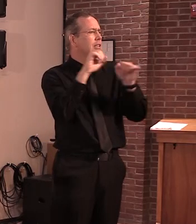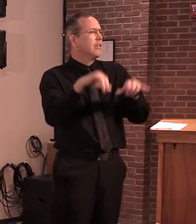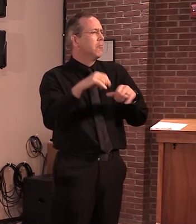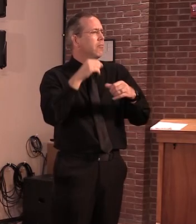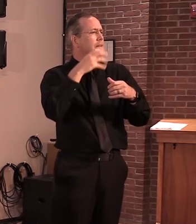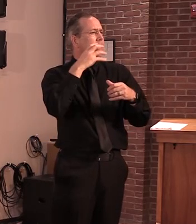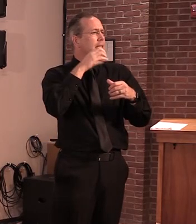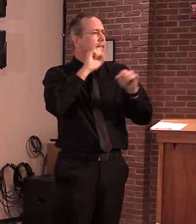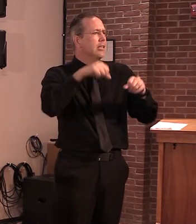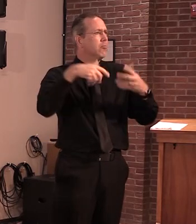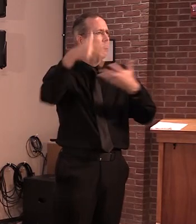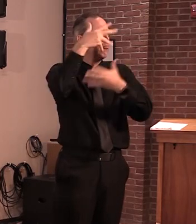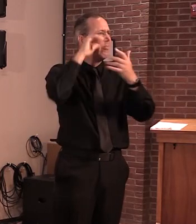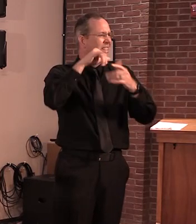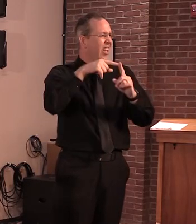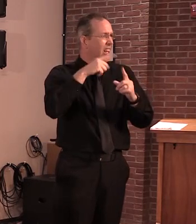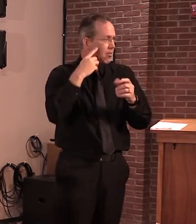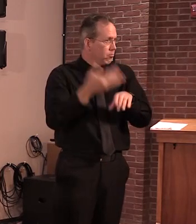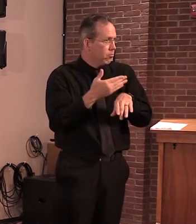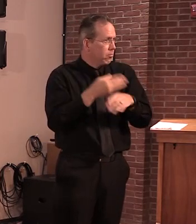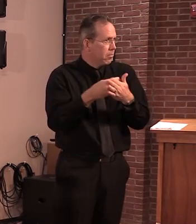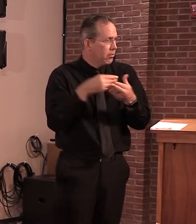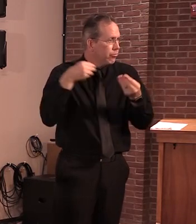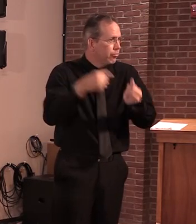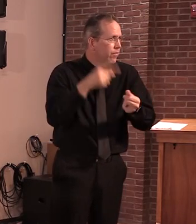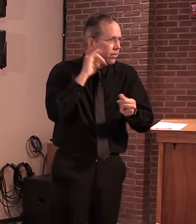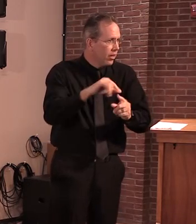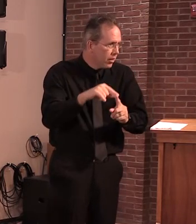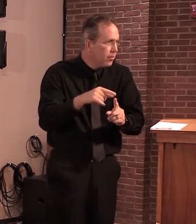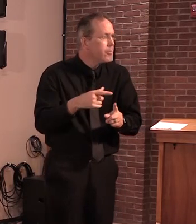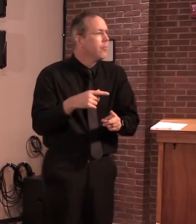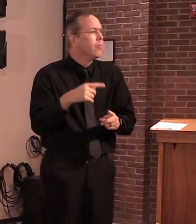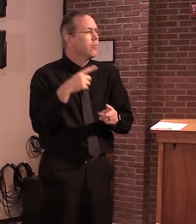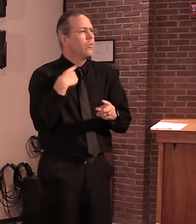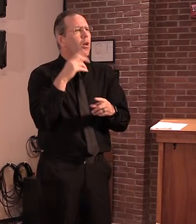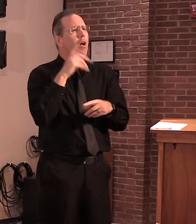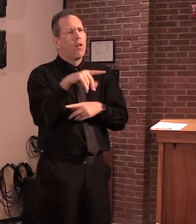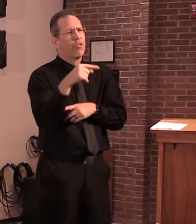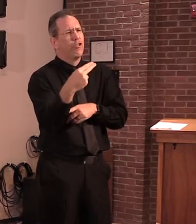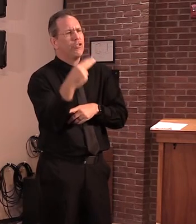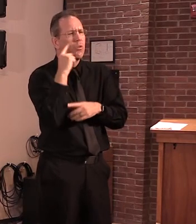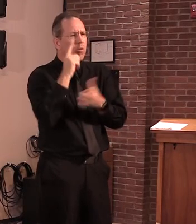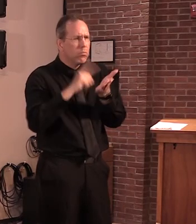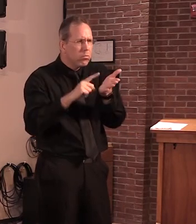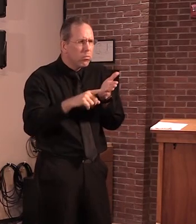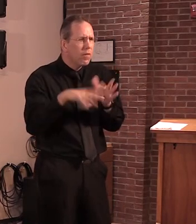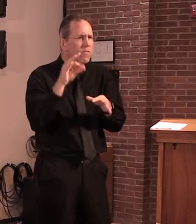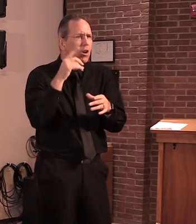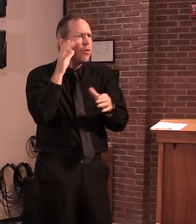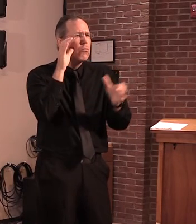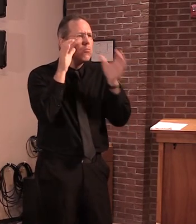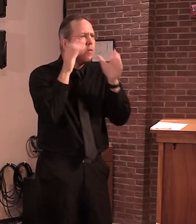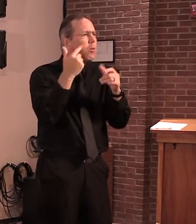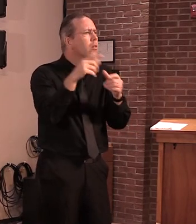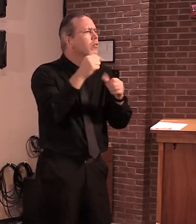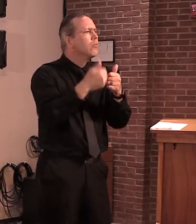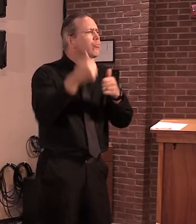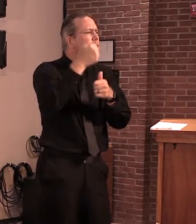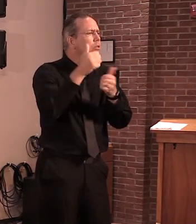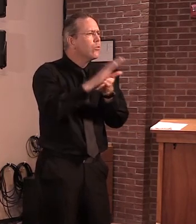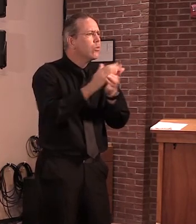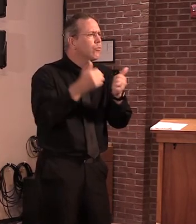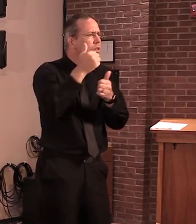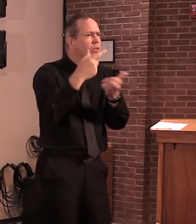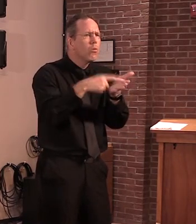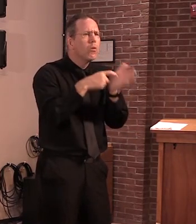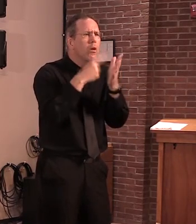Thursday I'm meeting with the House Education Committee, and we'll hear from a number of superintendents around the state in terms of what they're